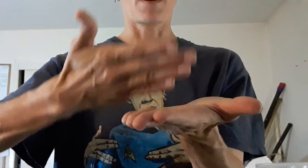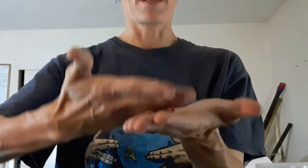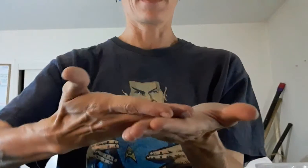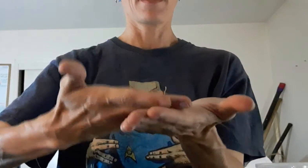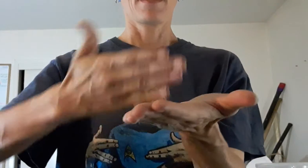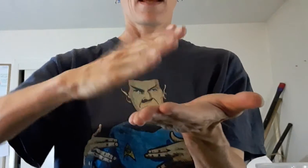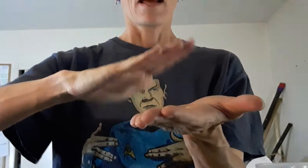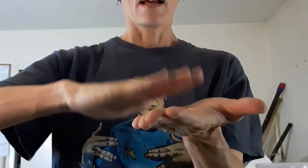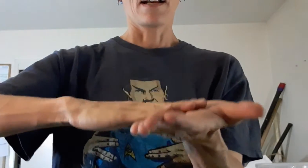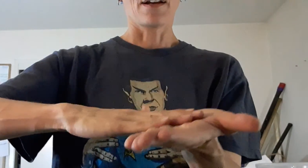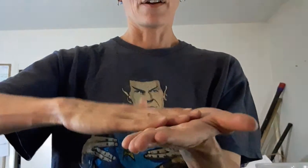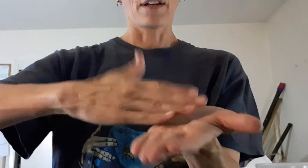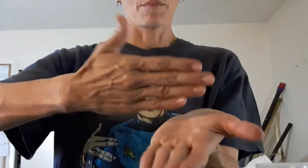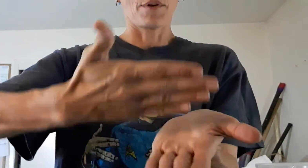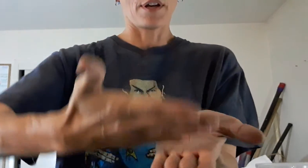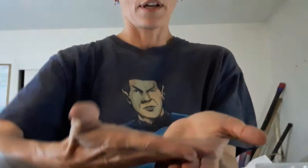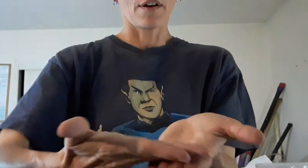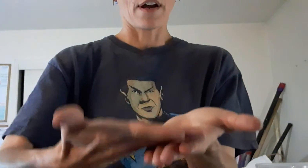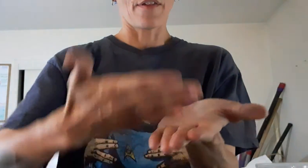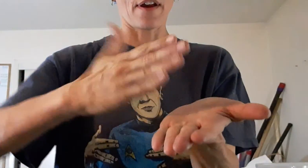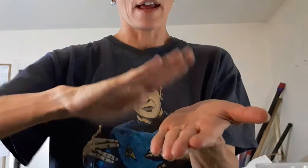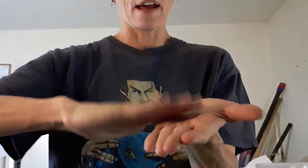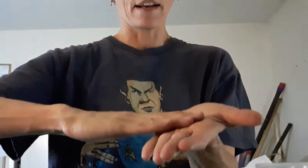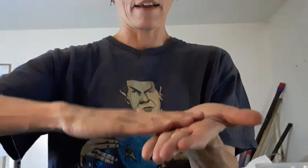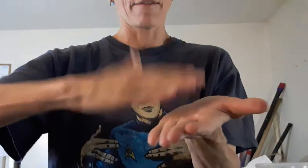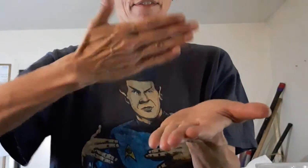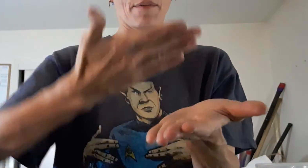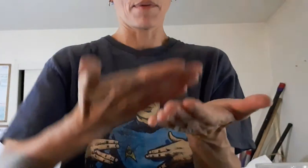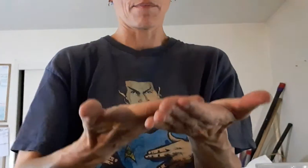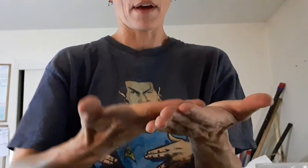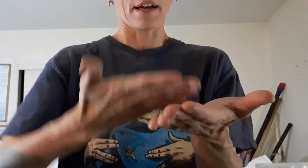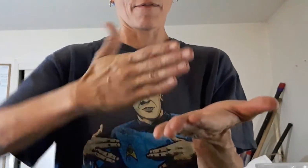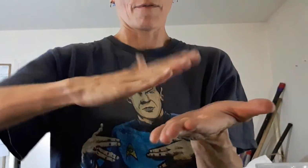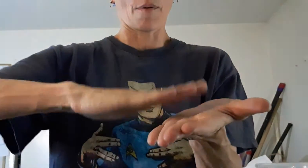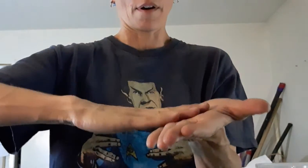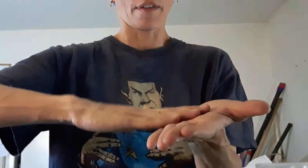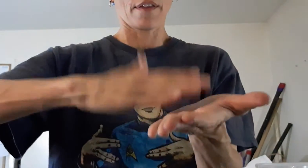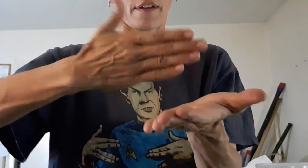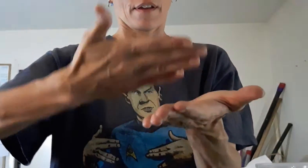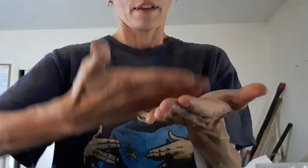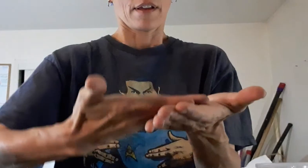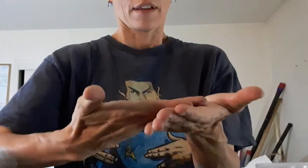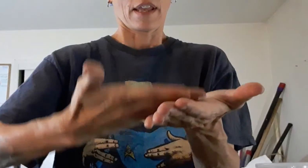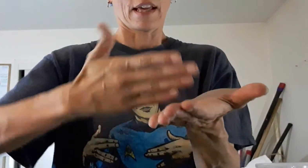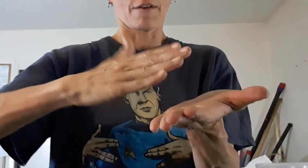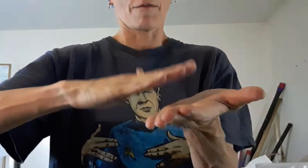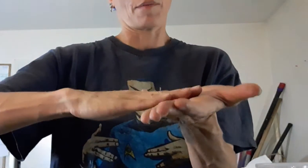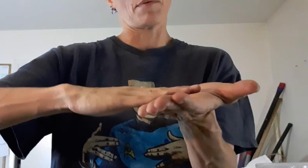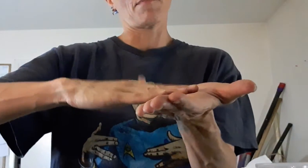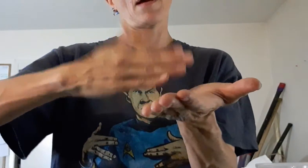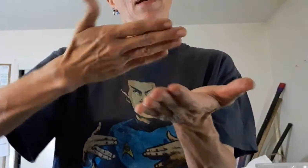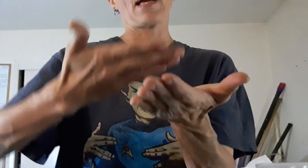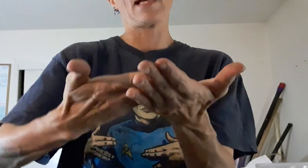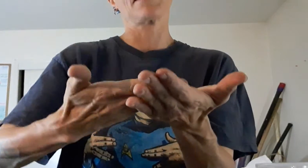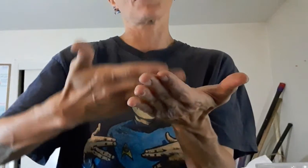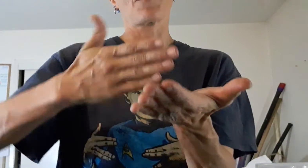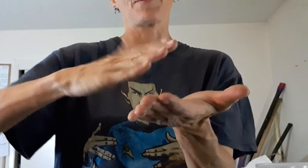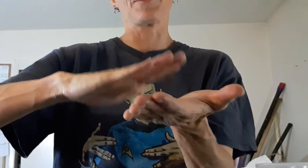mine. And you're going to put your other hand and flip it back and forth, like you're flipping pancakes or grilled